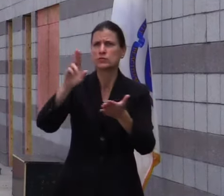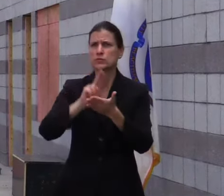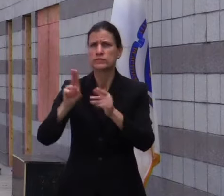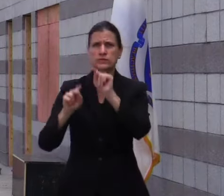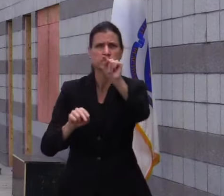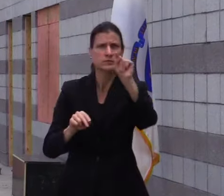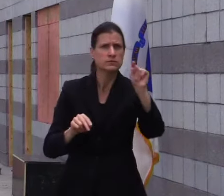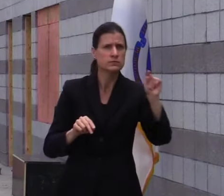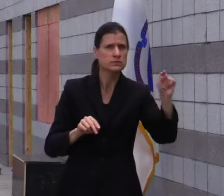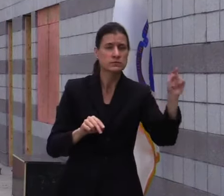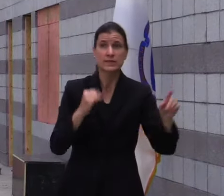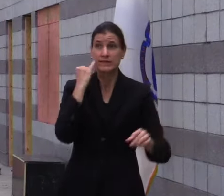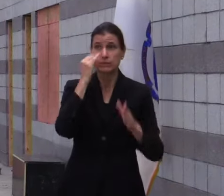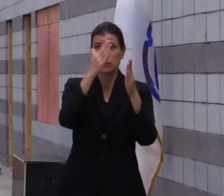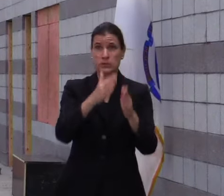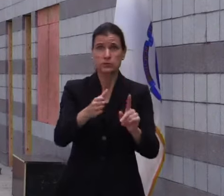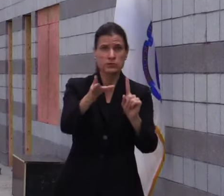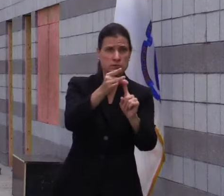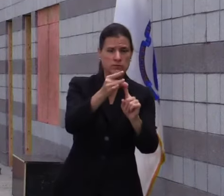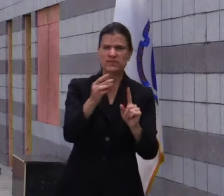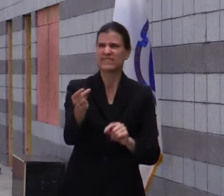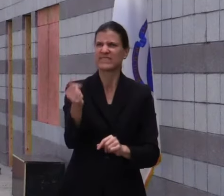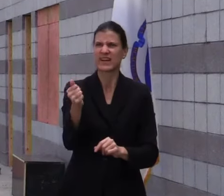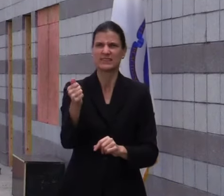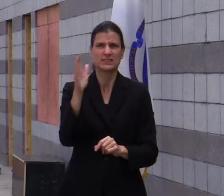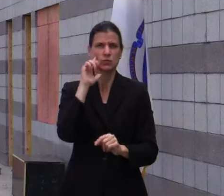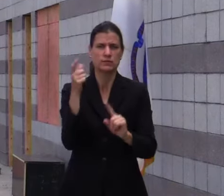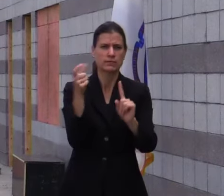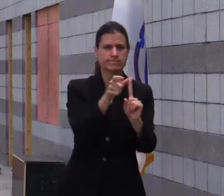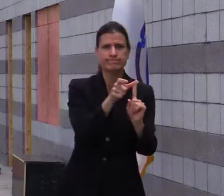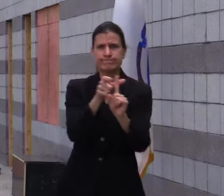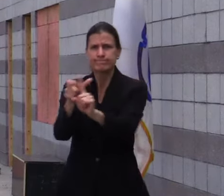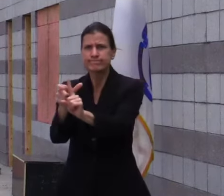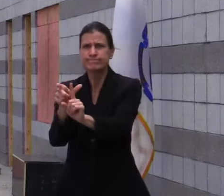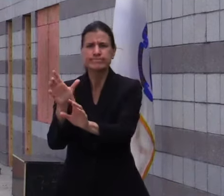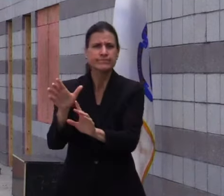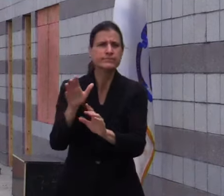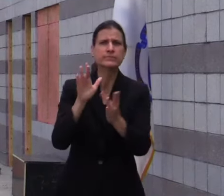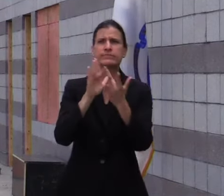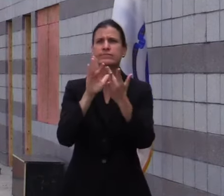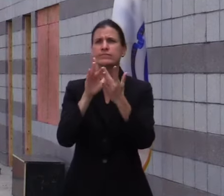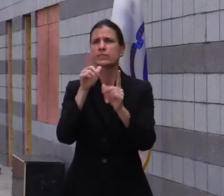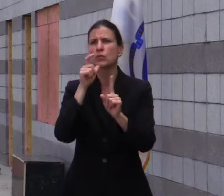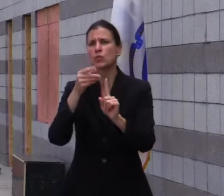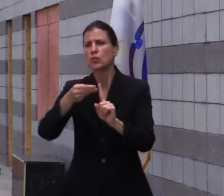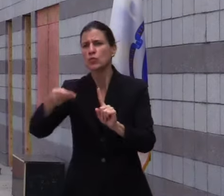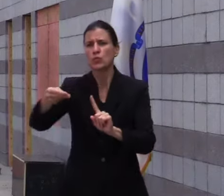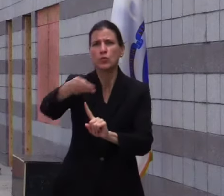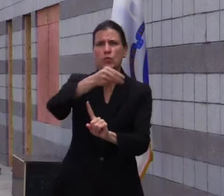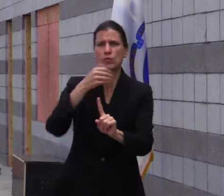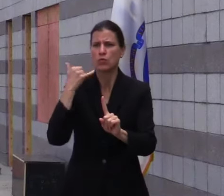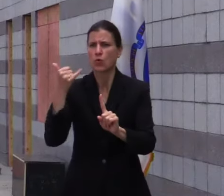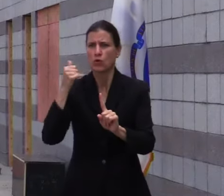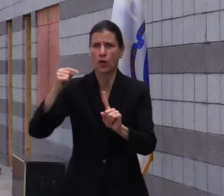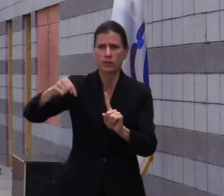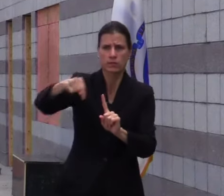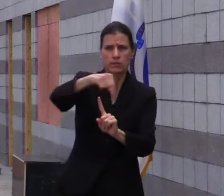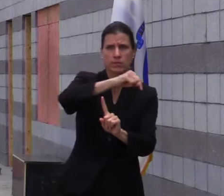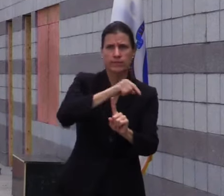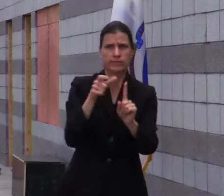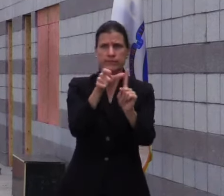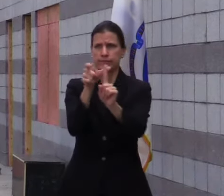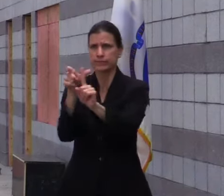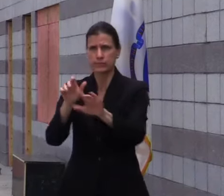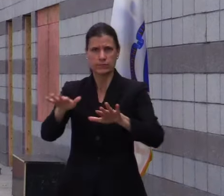the isolation and quarantining and contact tracing that's associated with that that will be our greatest weapon in stopping the spread in